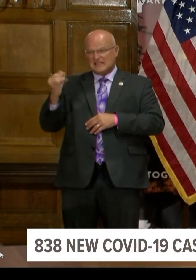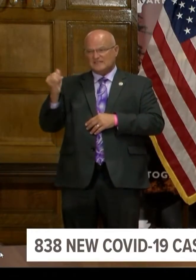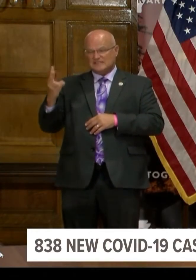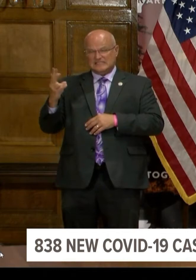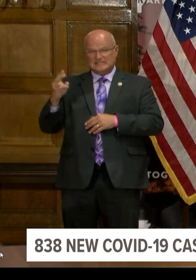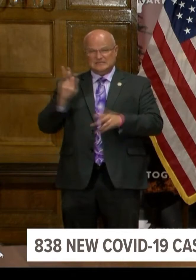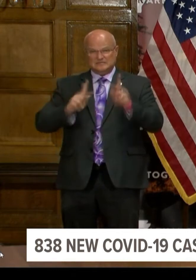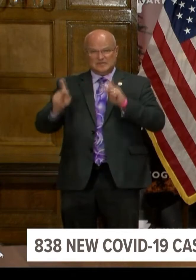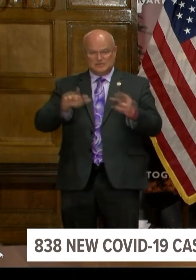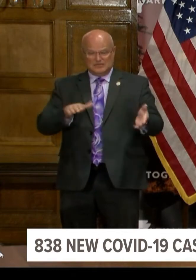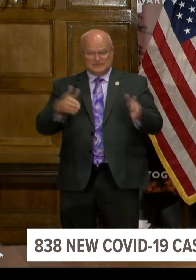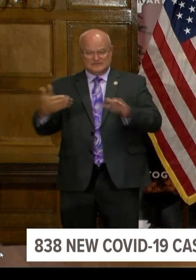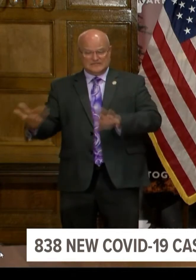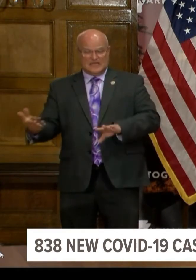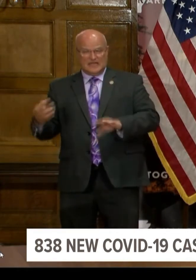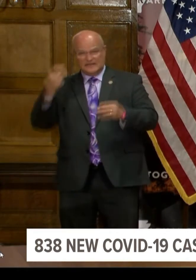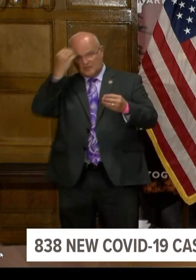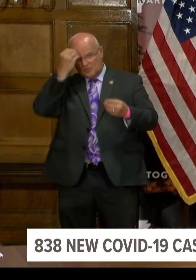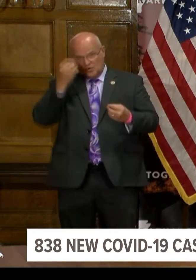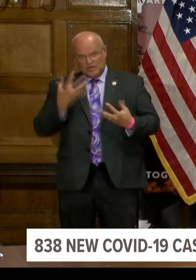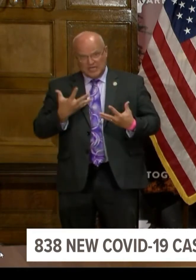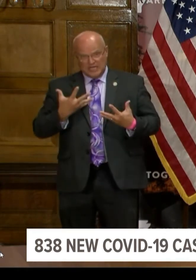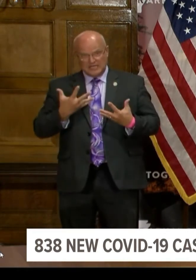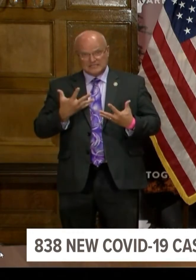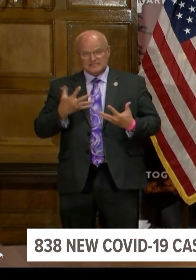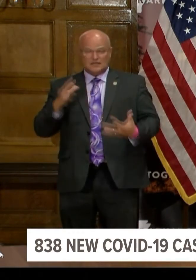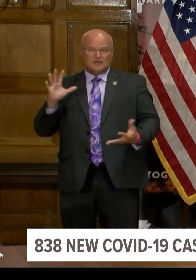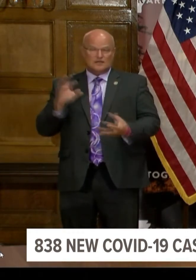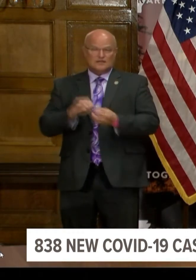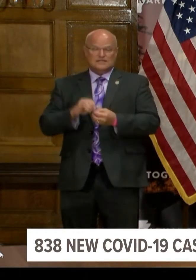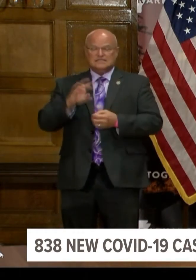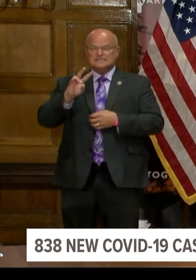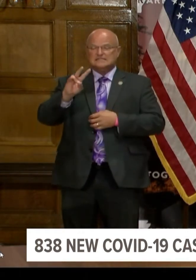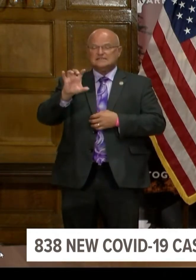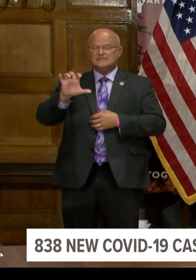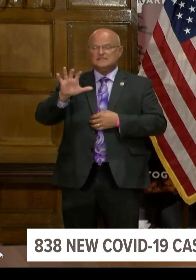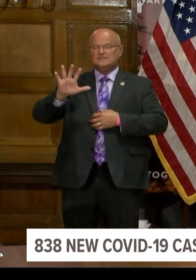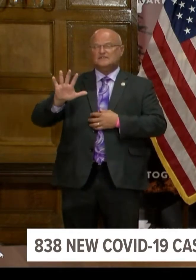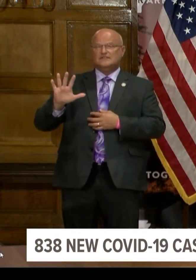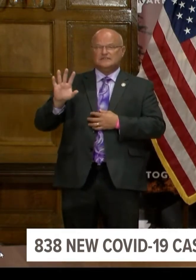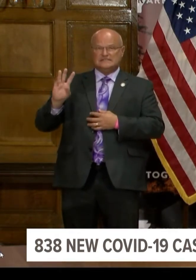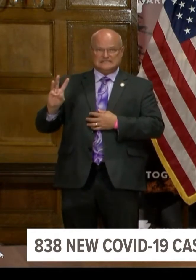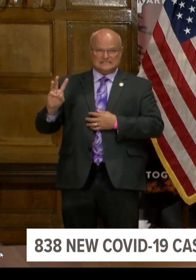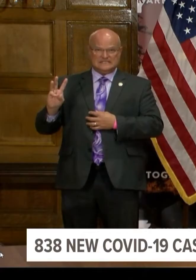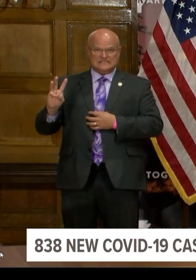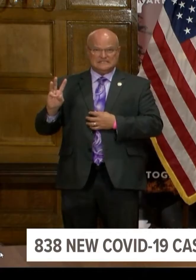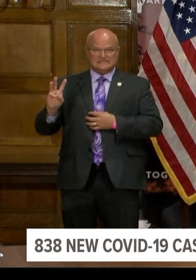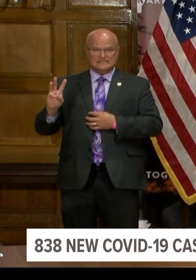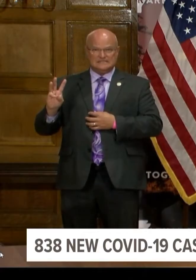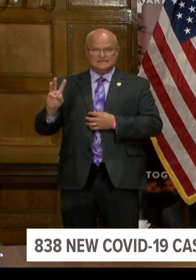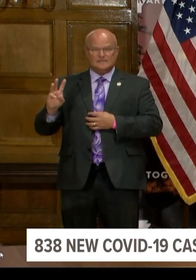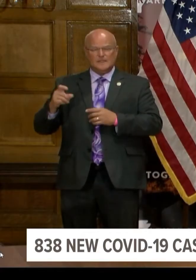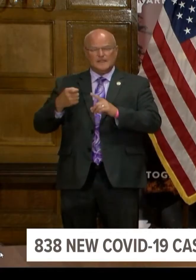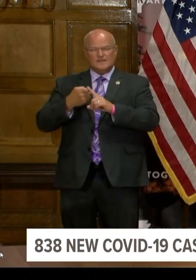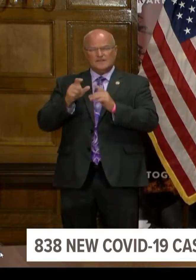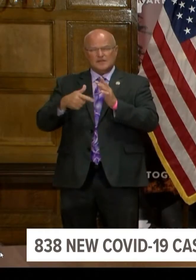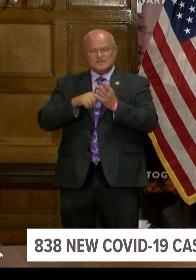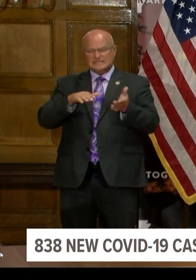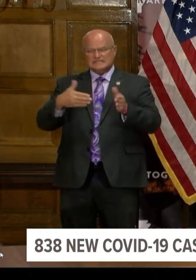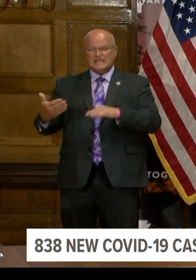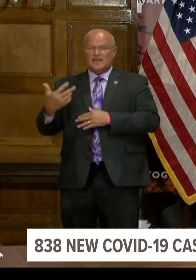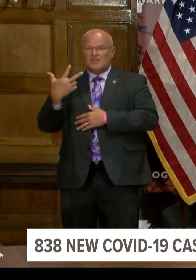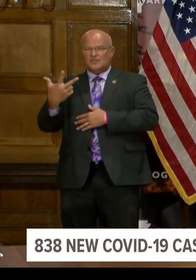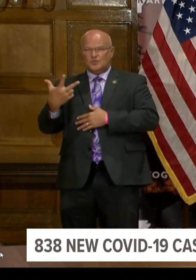last 24 hours that were reported to us, bringing the total to 756. Of these deaths, 3 of them